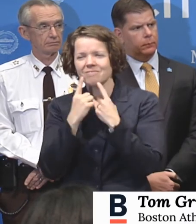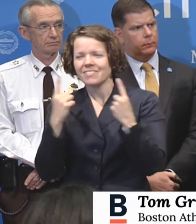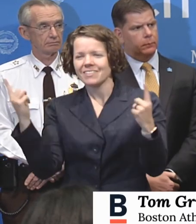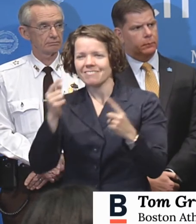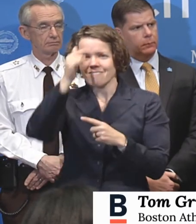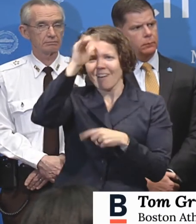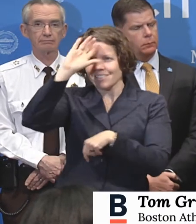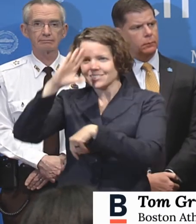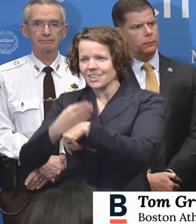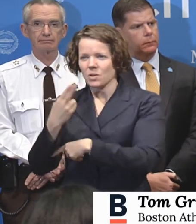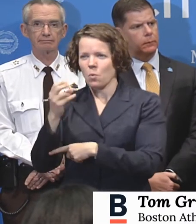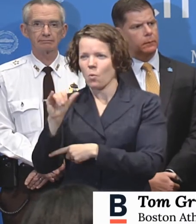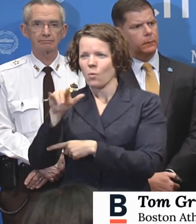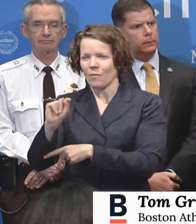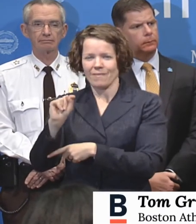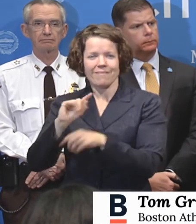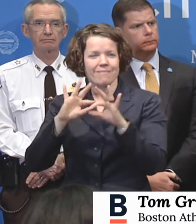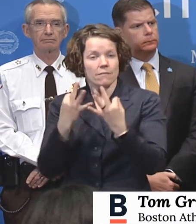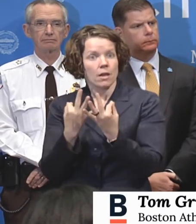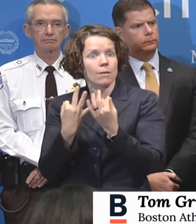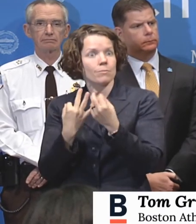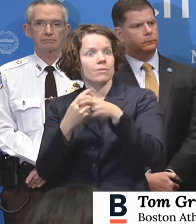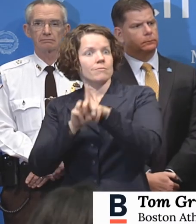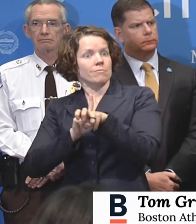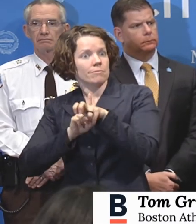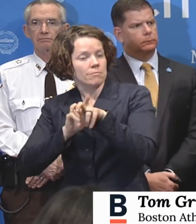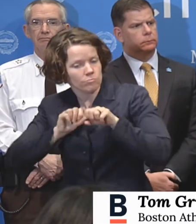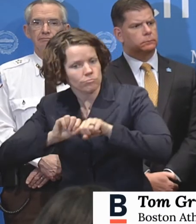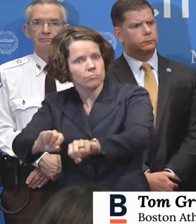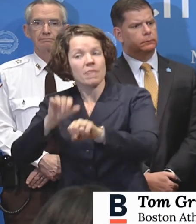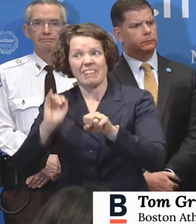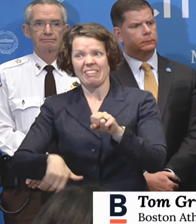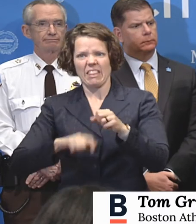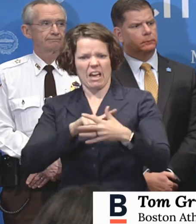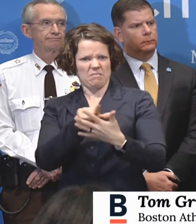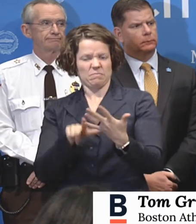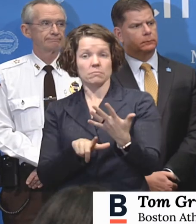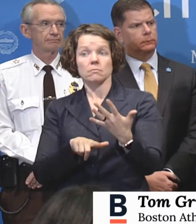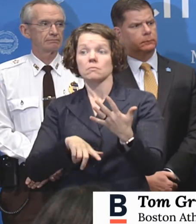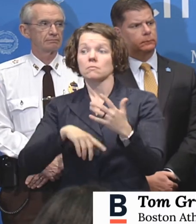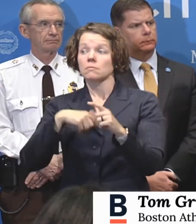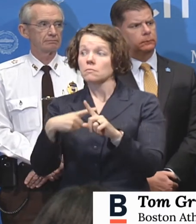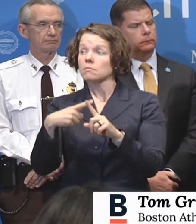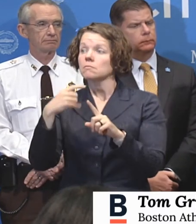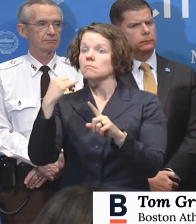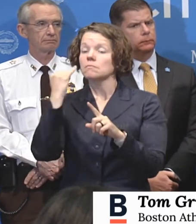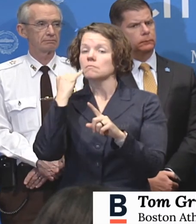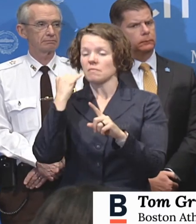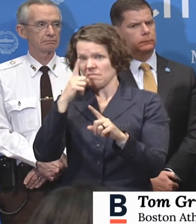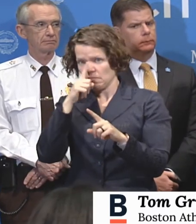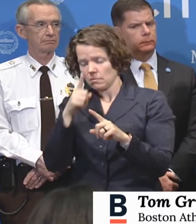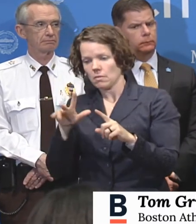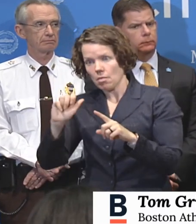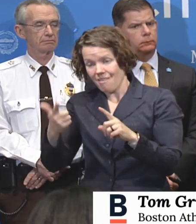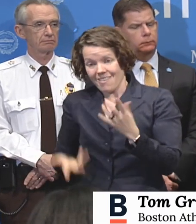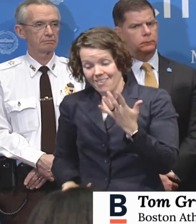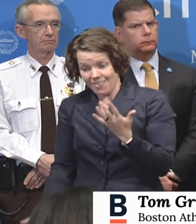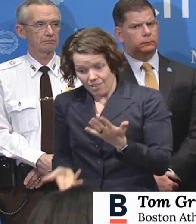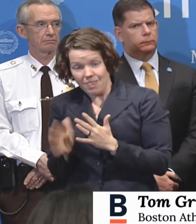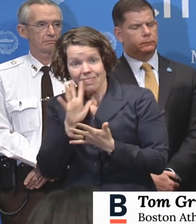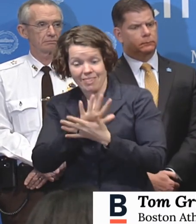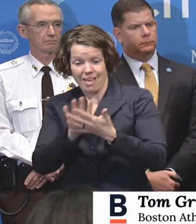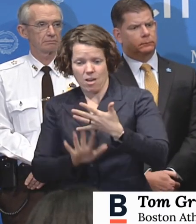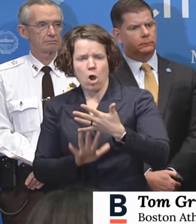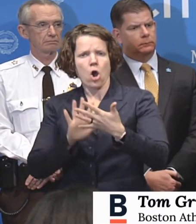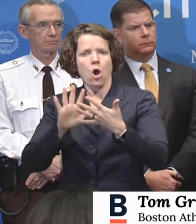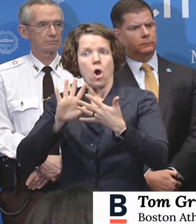the archetype, as well as athletes who are competing using prosthetics, which are also affected by this